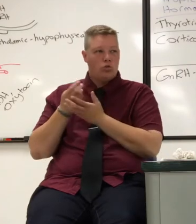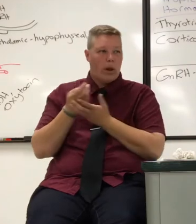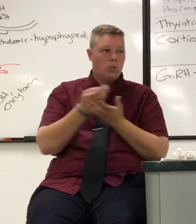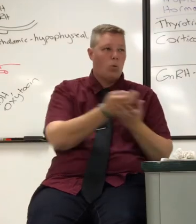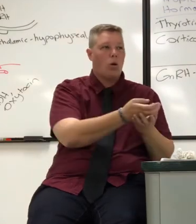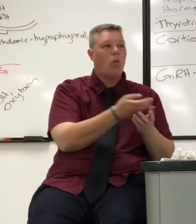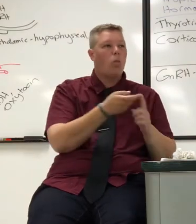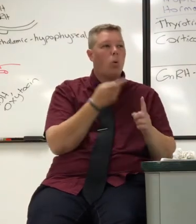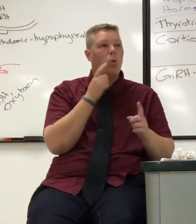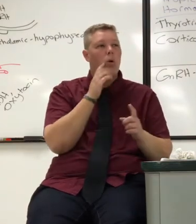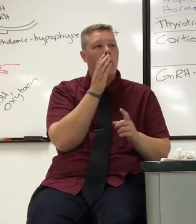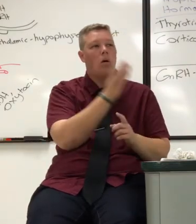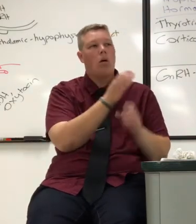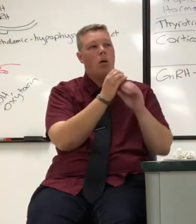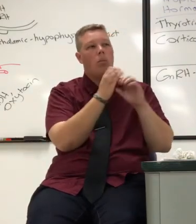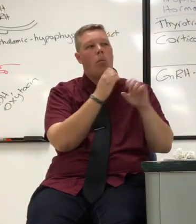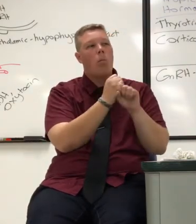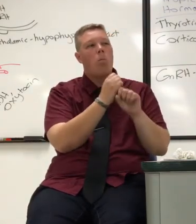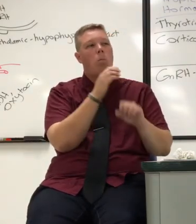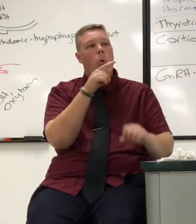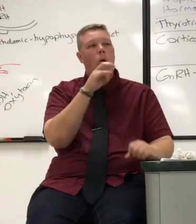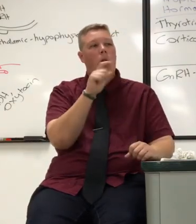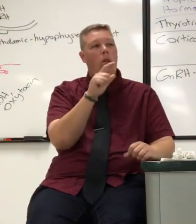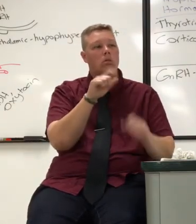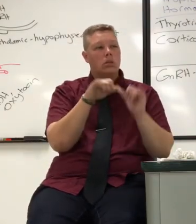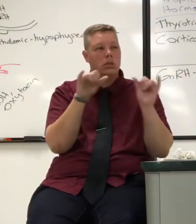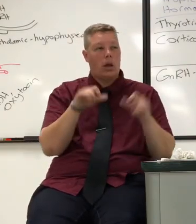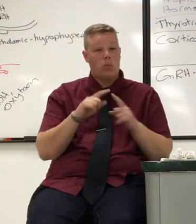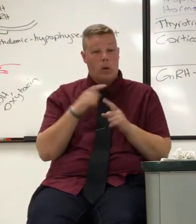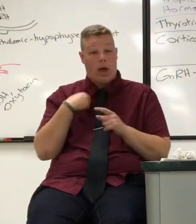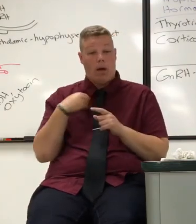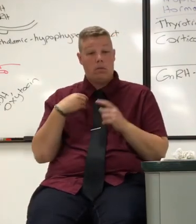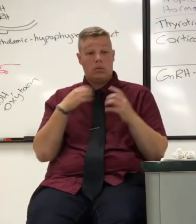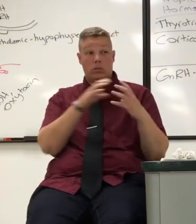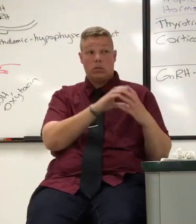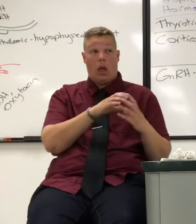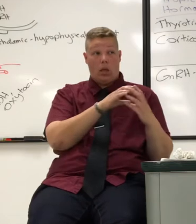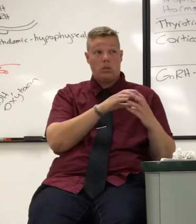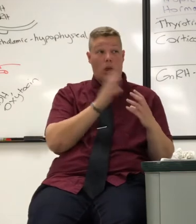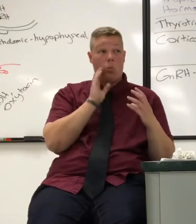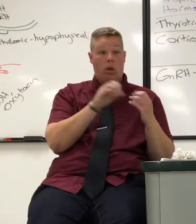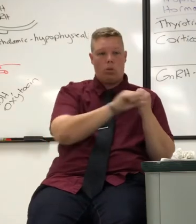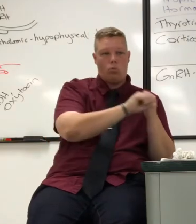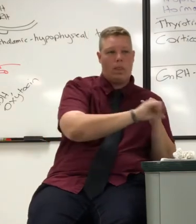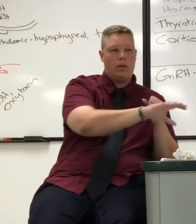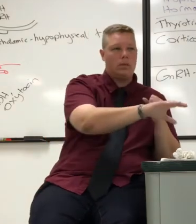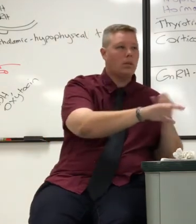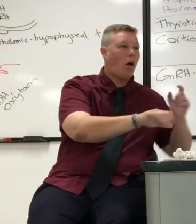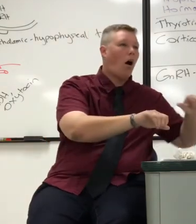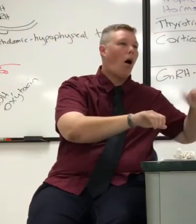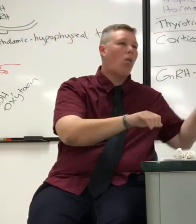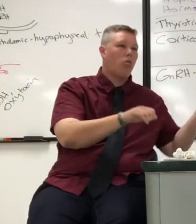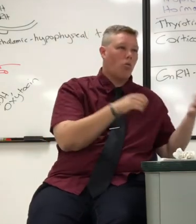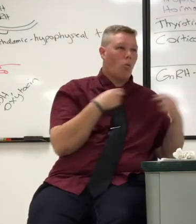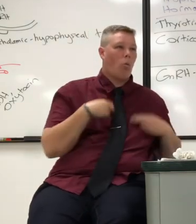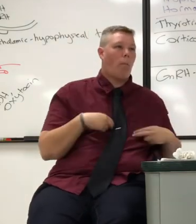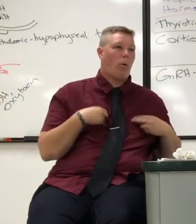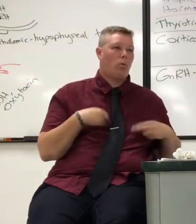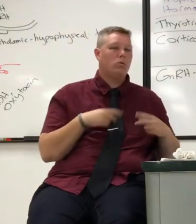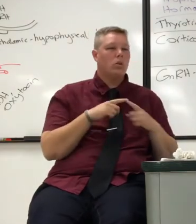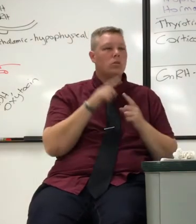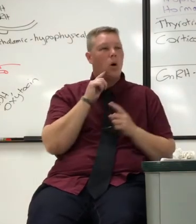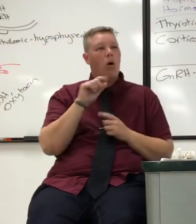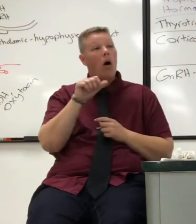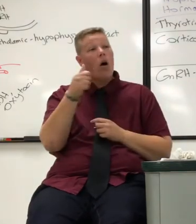anterior pituitary, where you have cells that will secrete those hormones on the far right side of the board. So imagine another